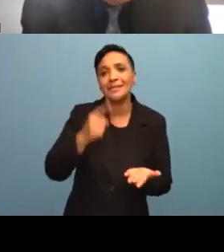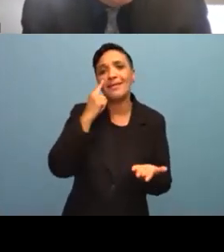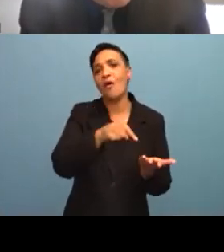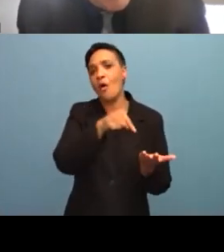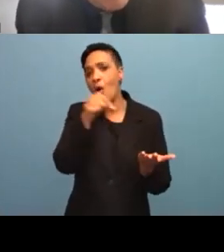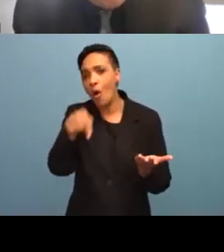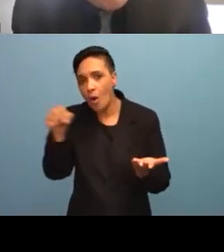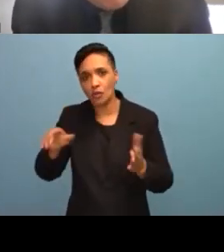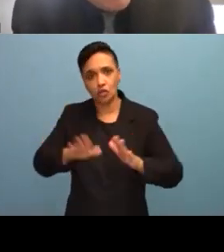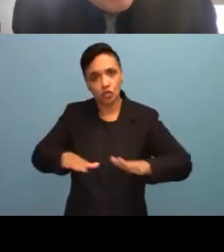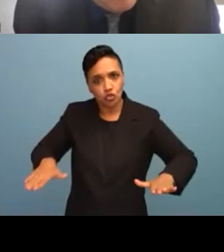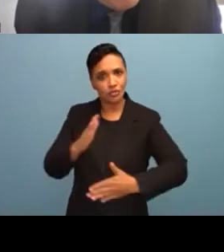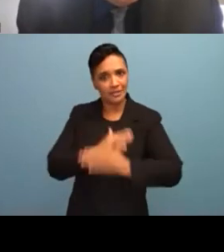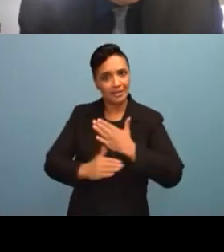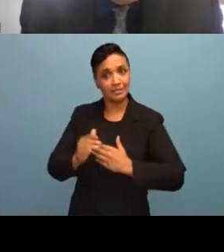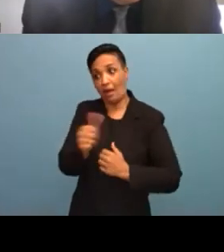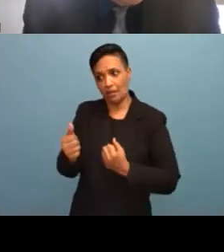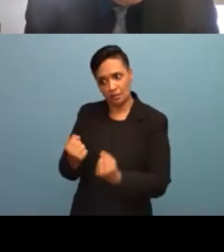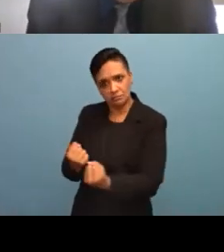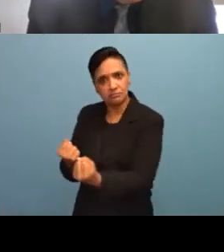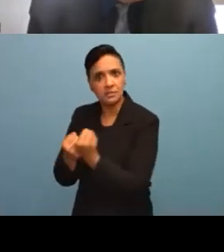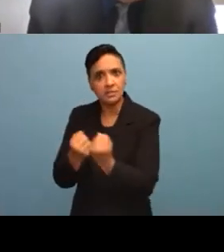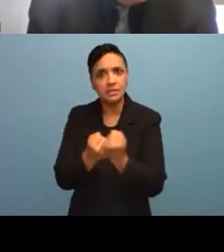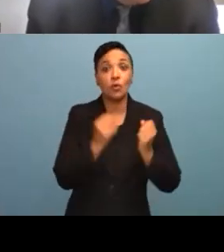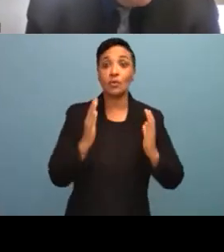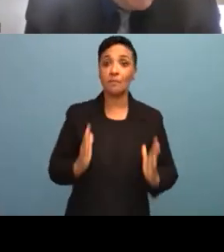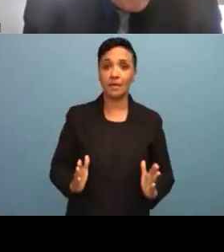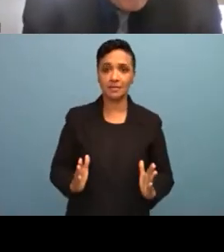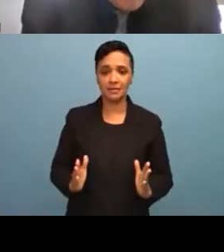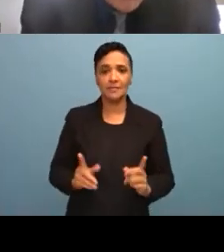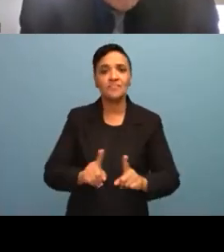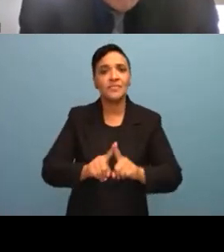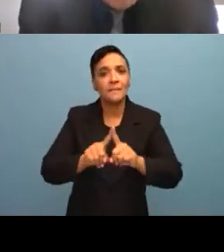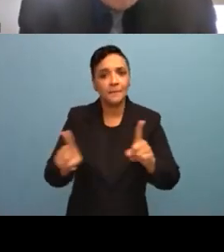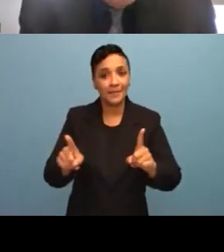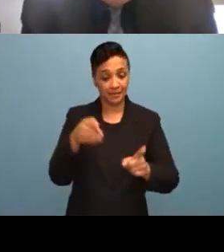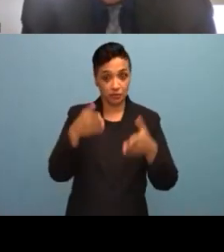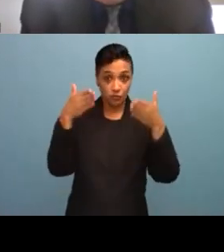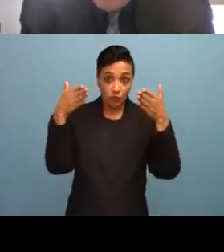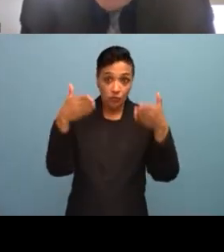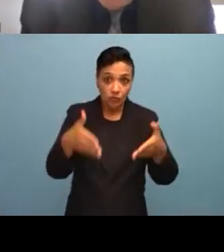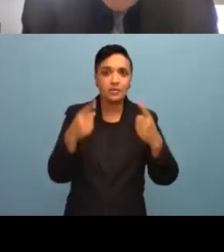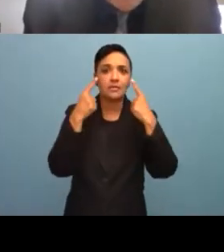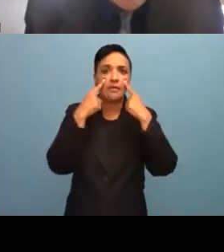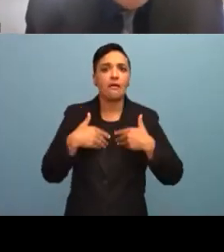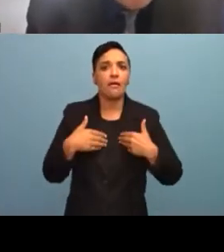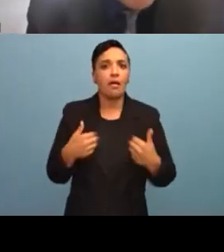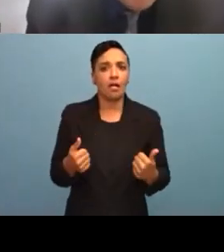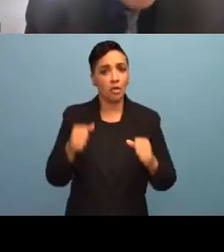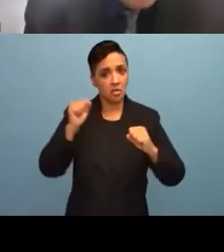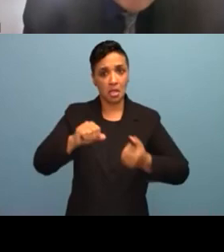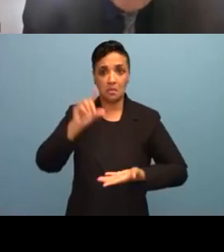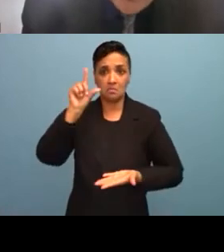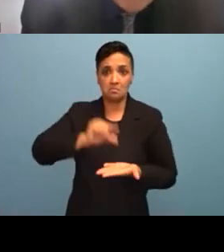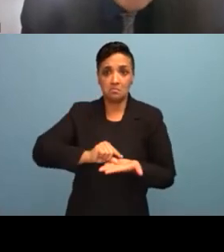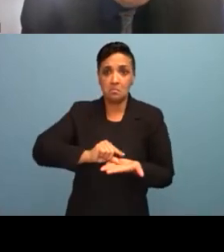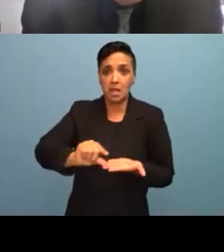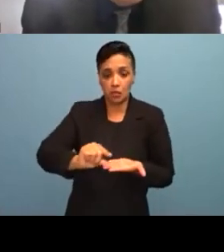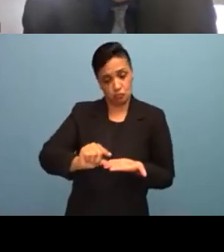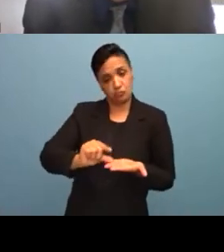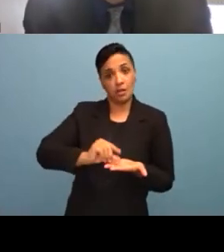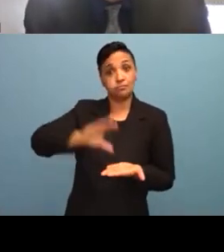children with other disabilities. But this is one of the areas where the costs are fairly low and the benefits are very